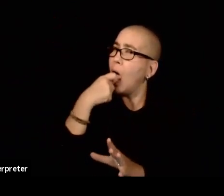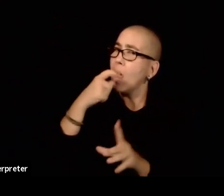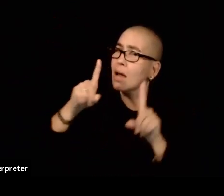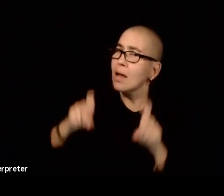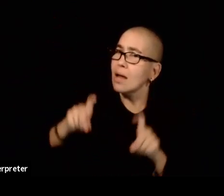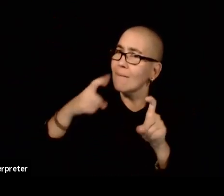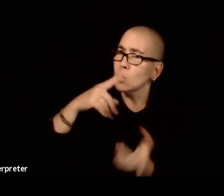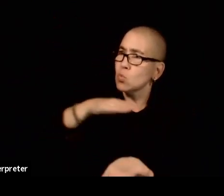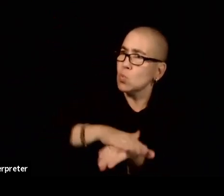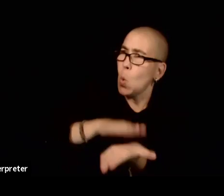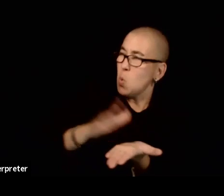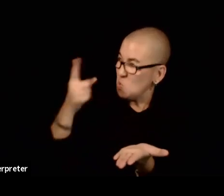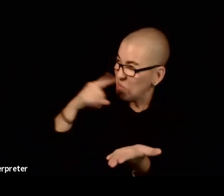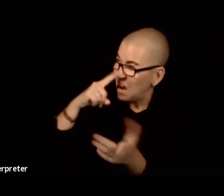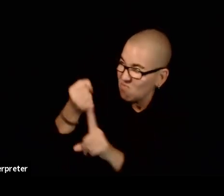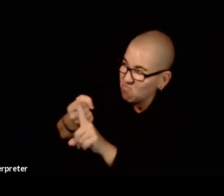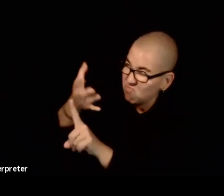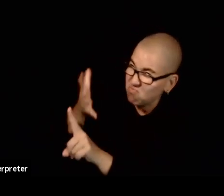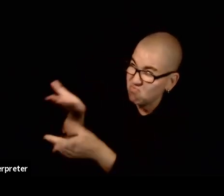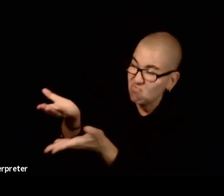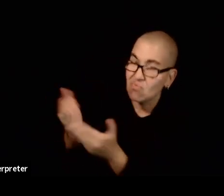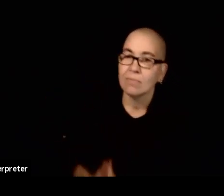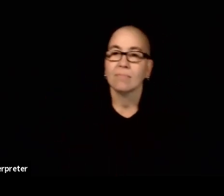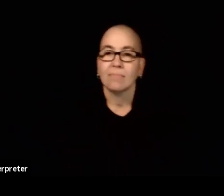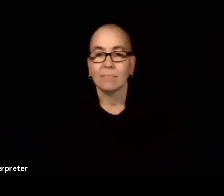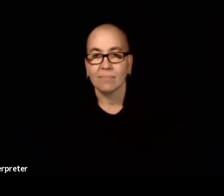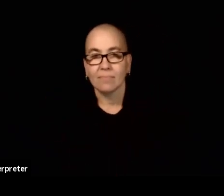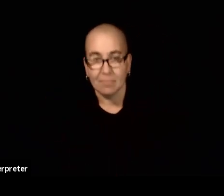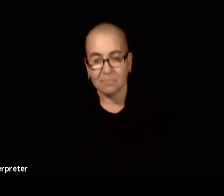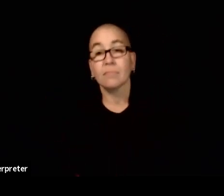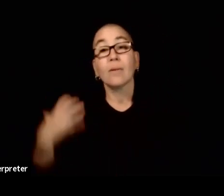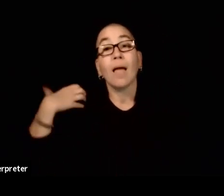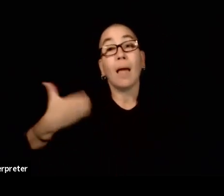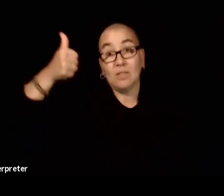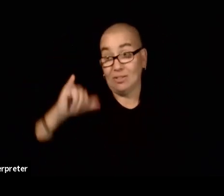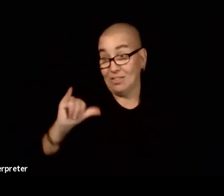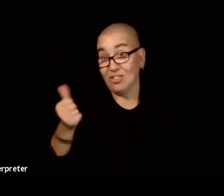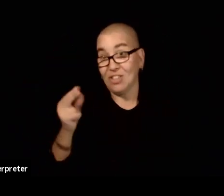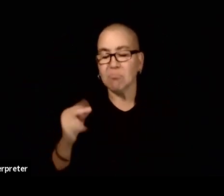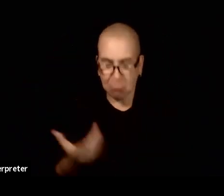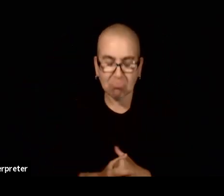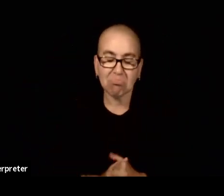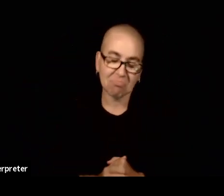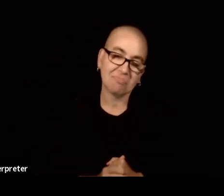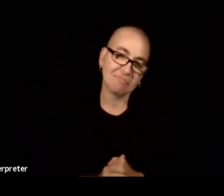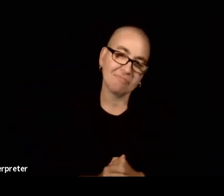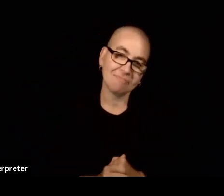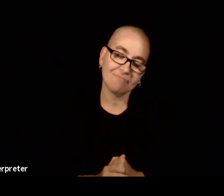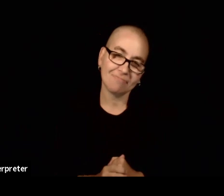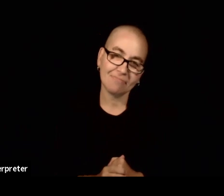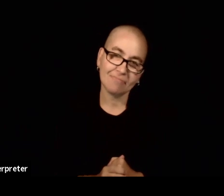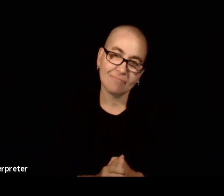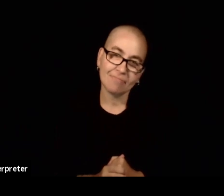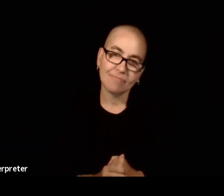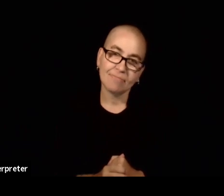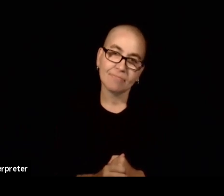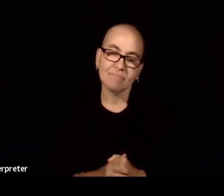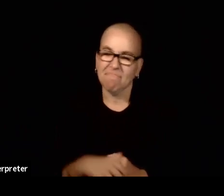Sure, Catherine, this is Jan. Yes, we've been working for some number of weeks with